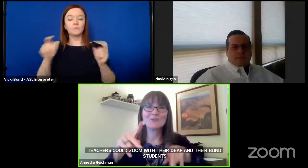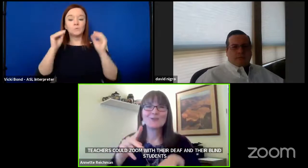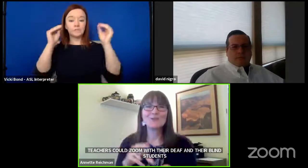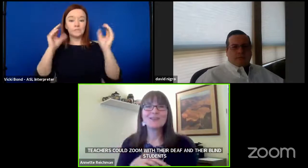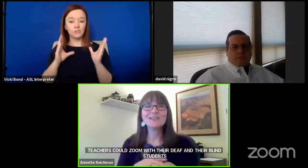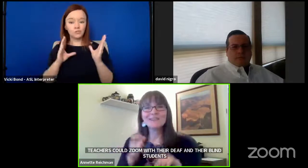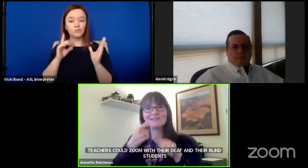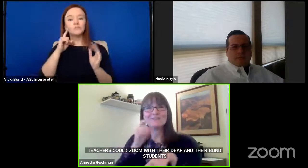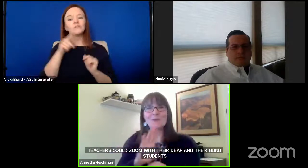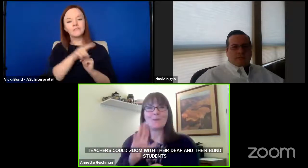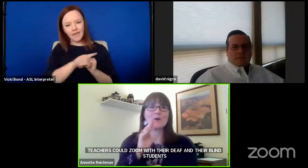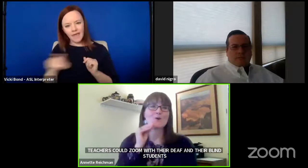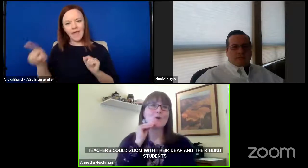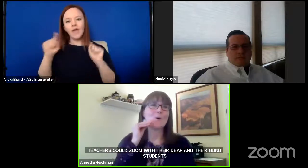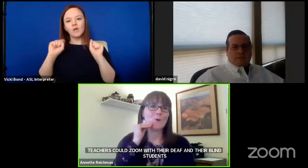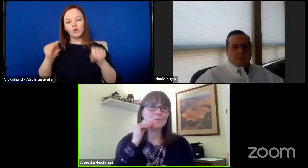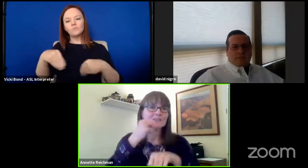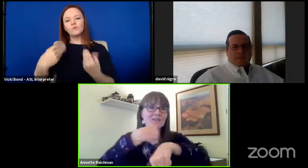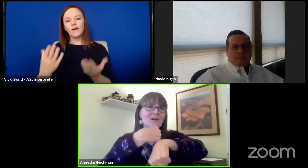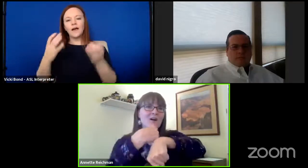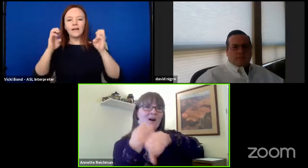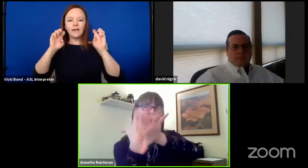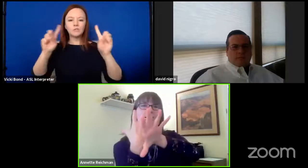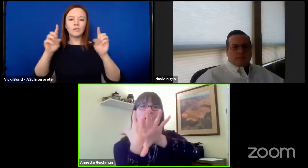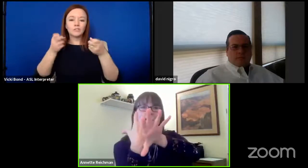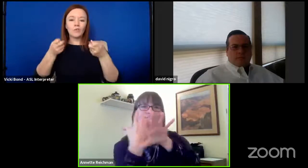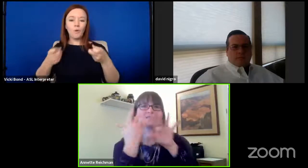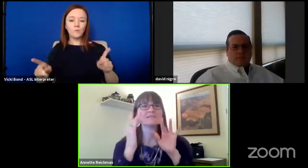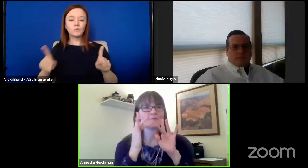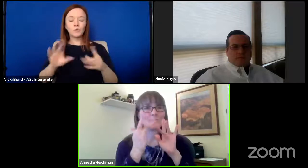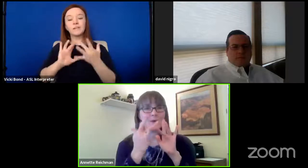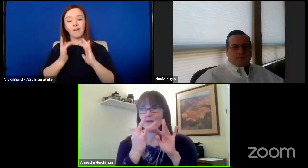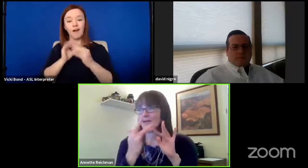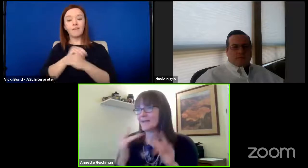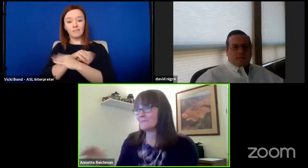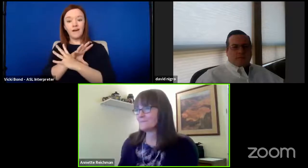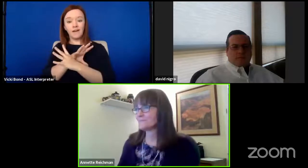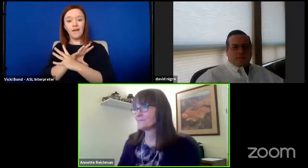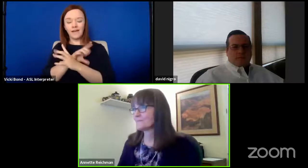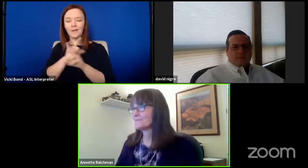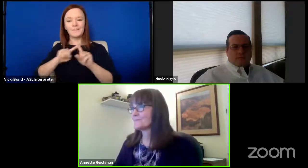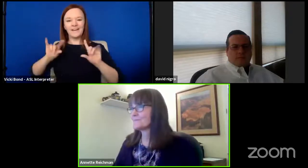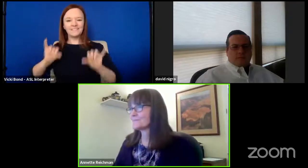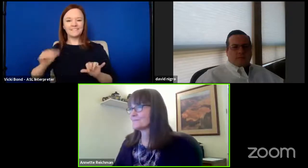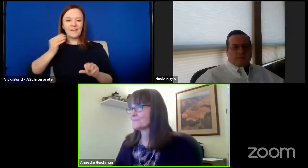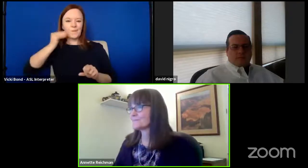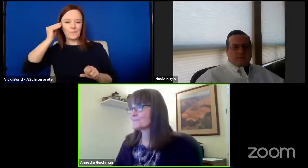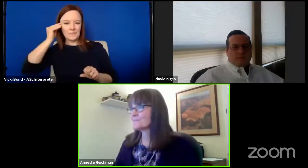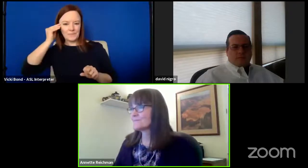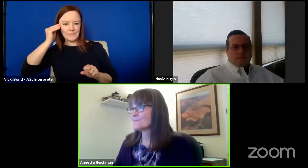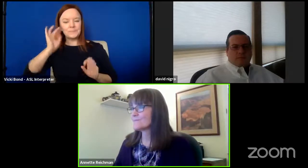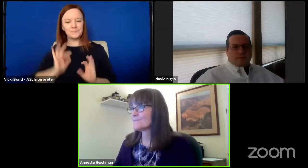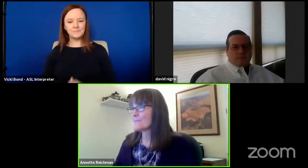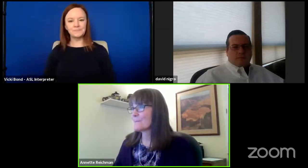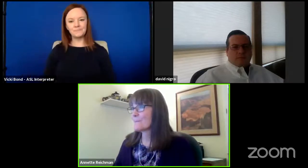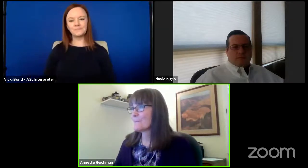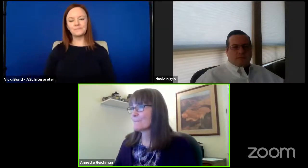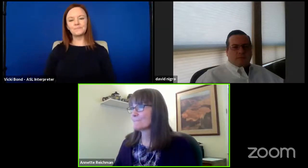educational opportunities from their homes online remotely.